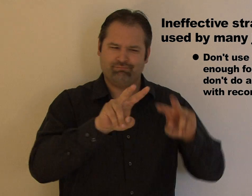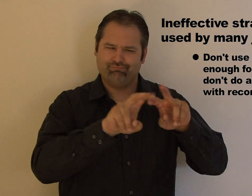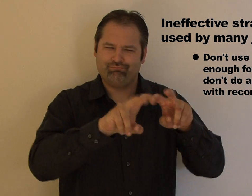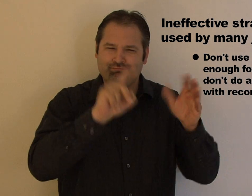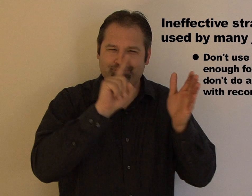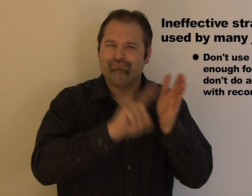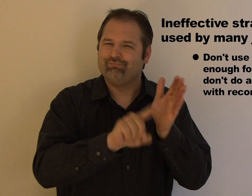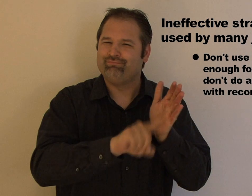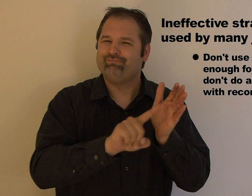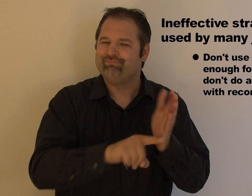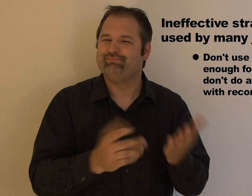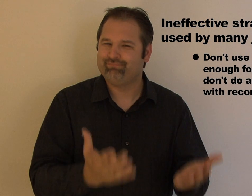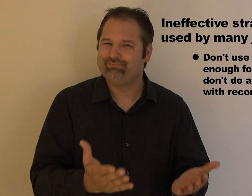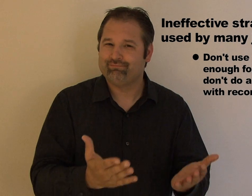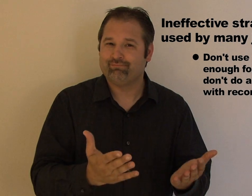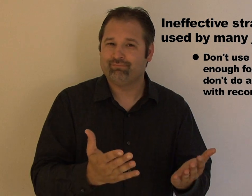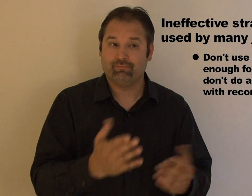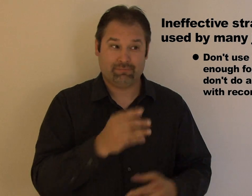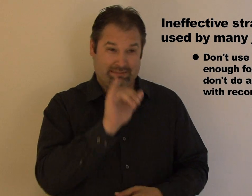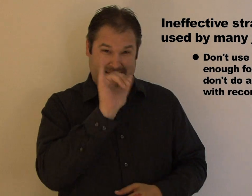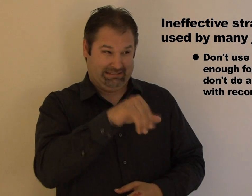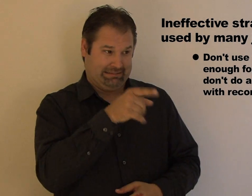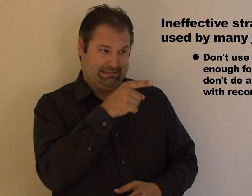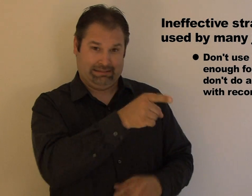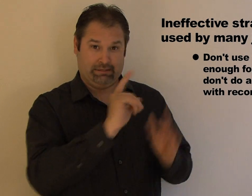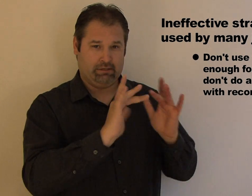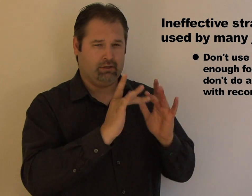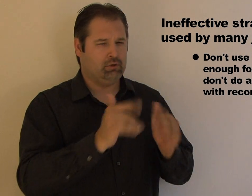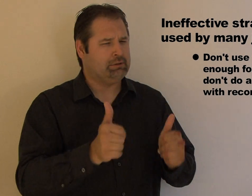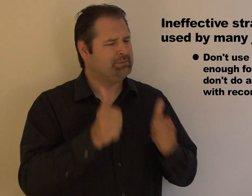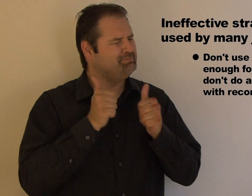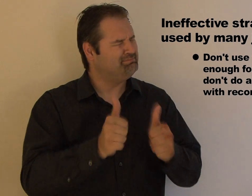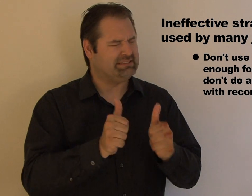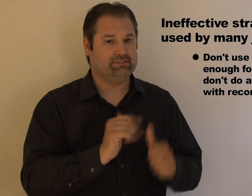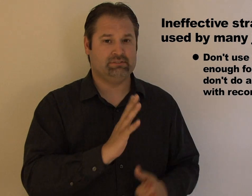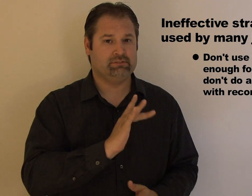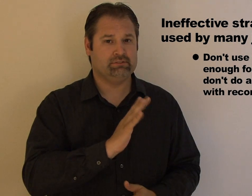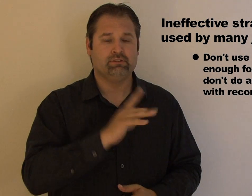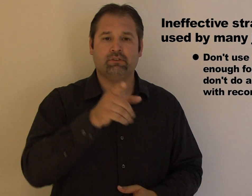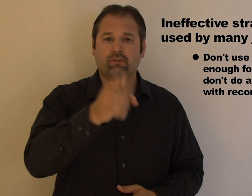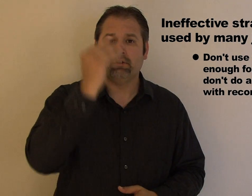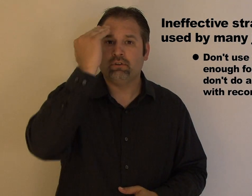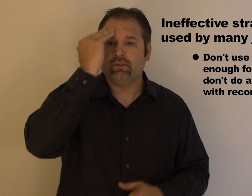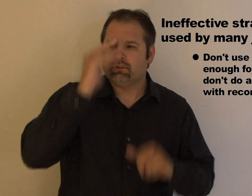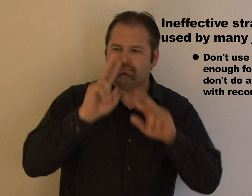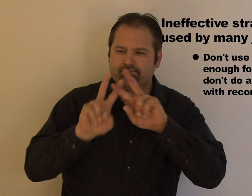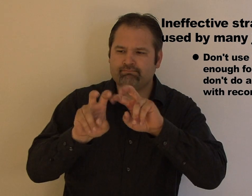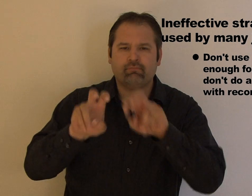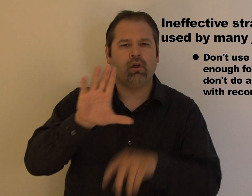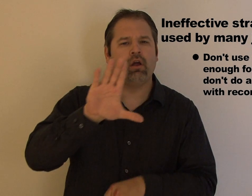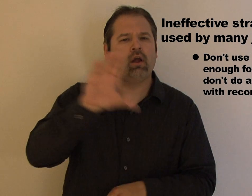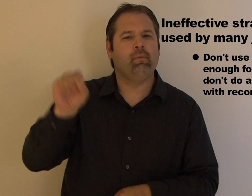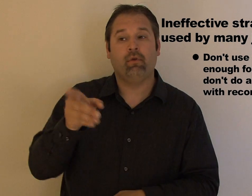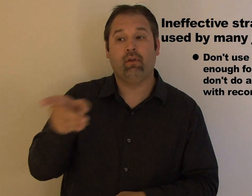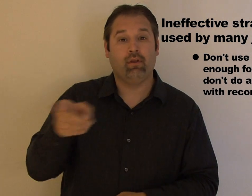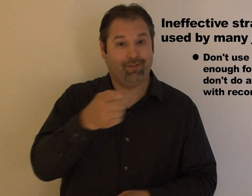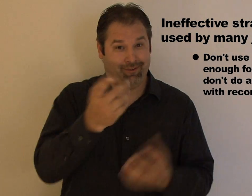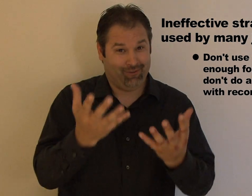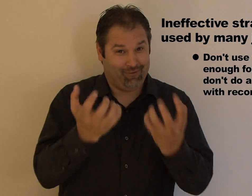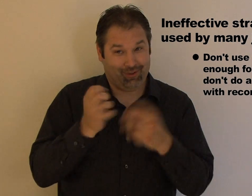The internet is a fantastic resource to do some research on the company you're interested in applying. You can look into the culture,